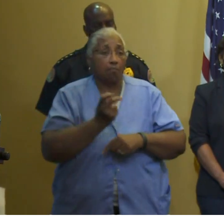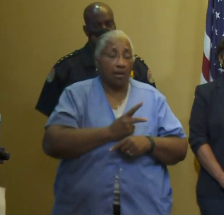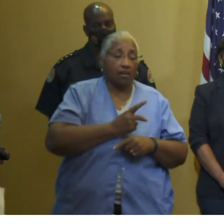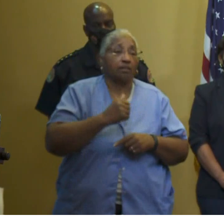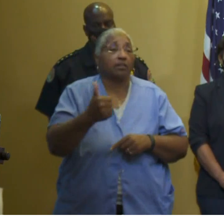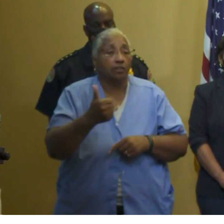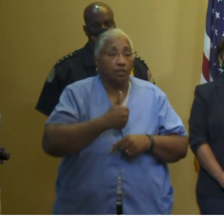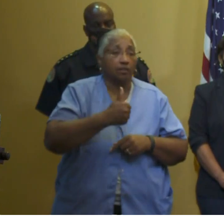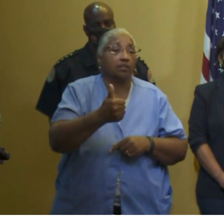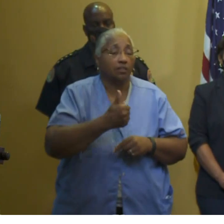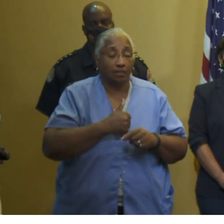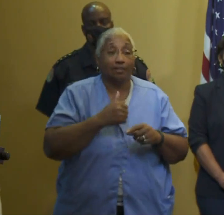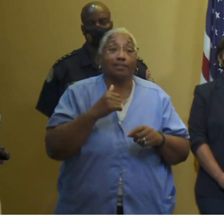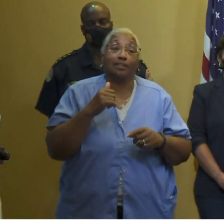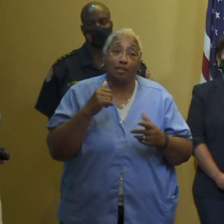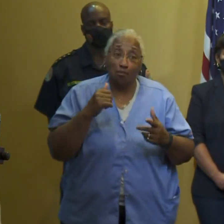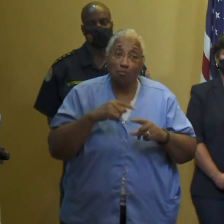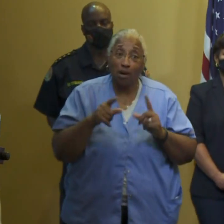while.